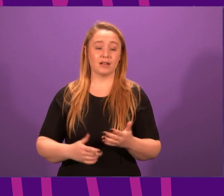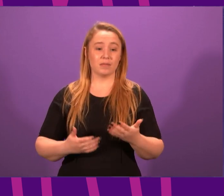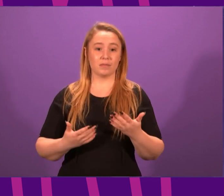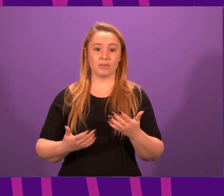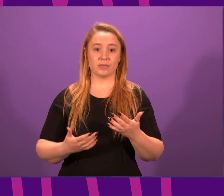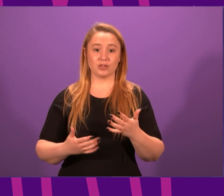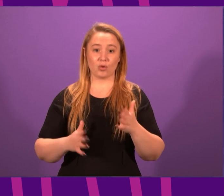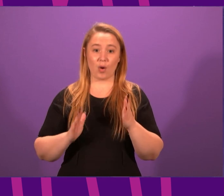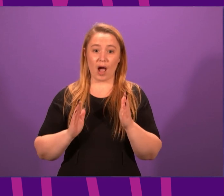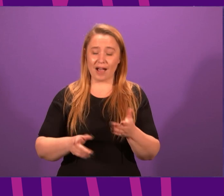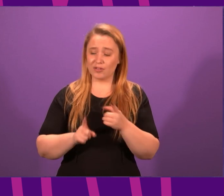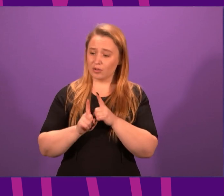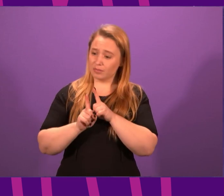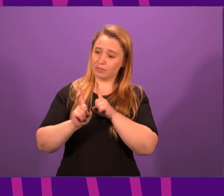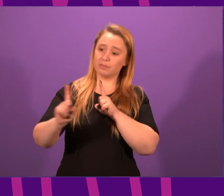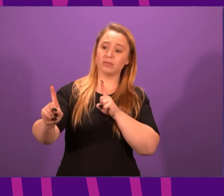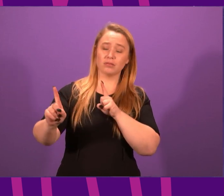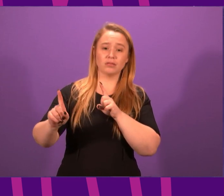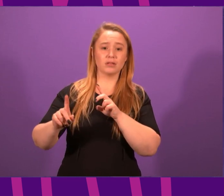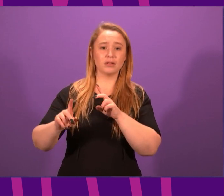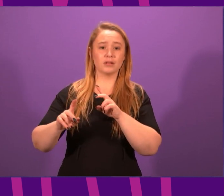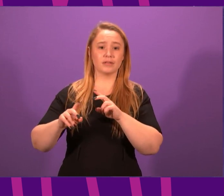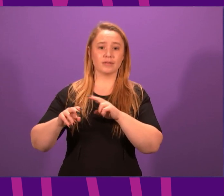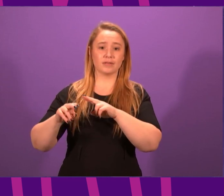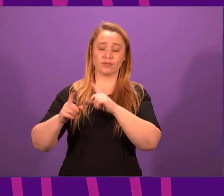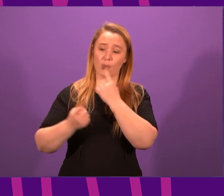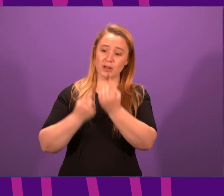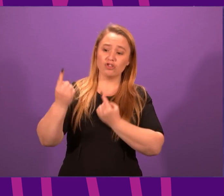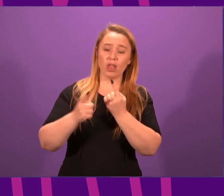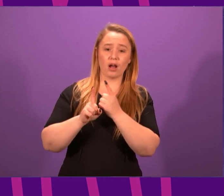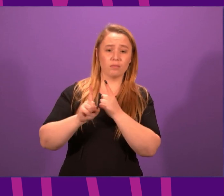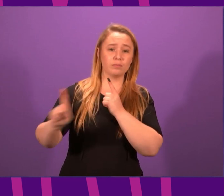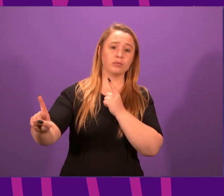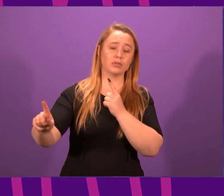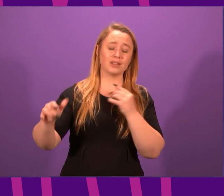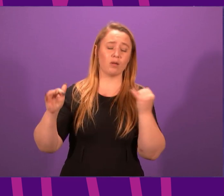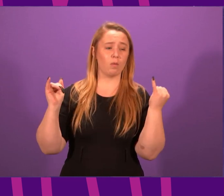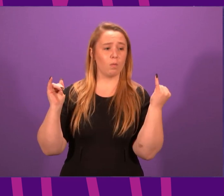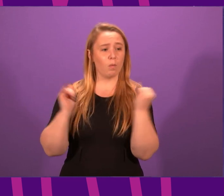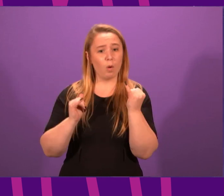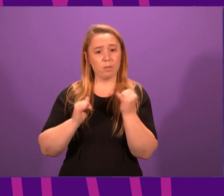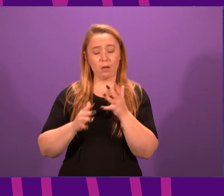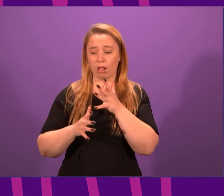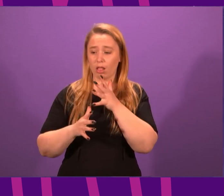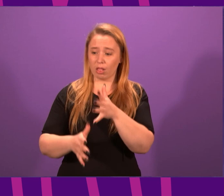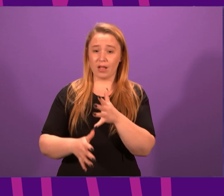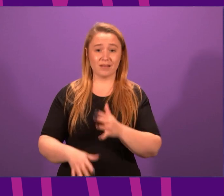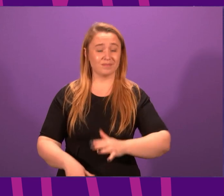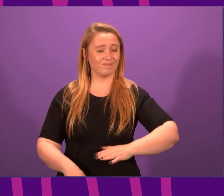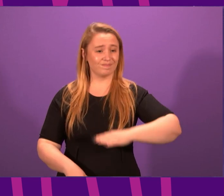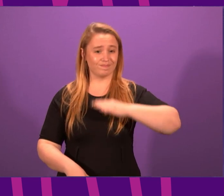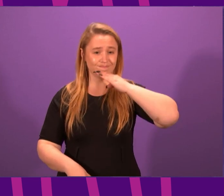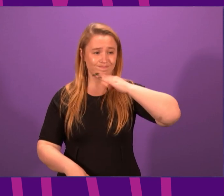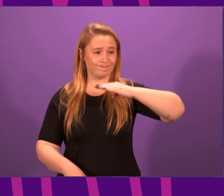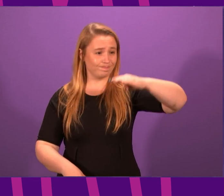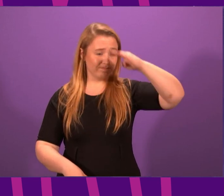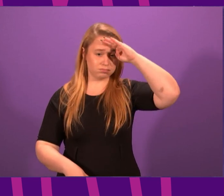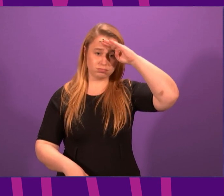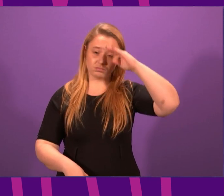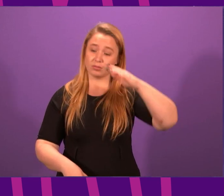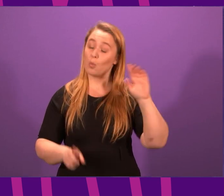reality of needing to stay apart from one another, it's horrible. I'm sick of it, and we all